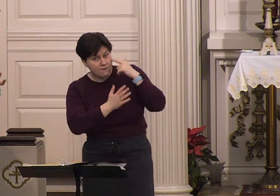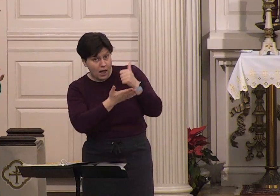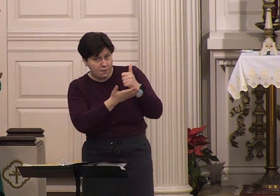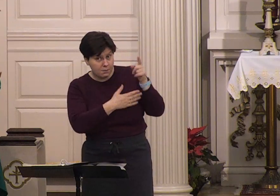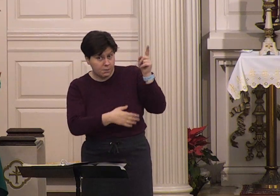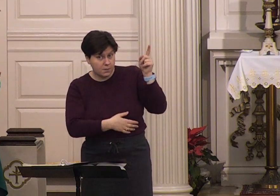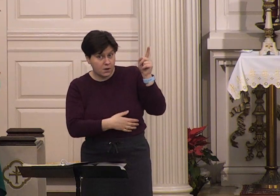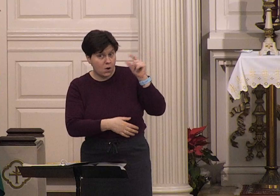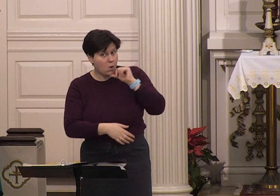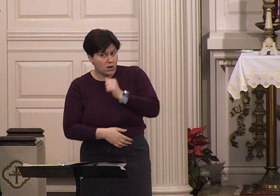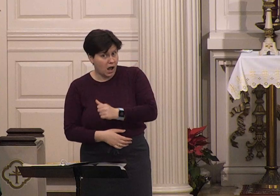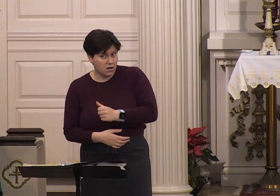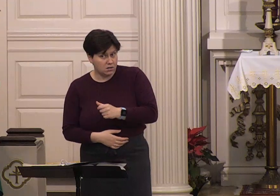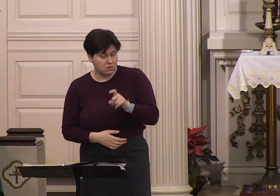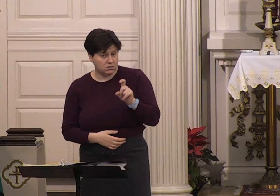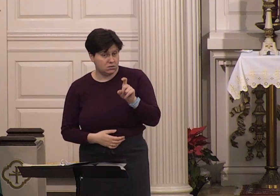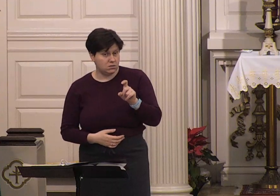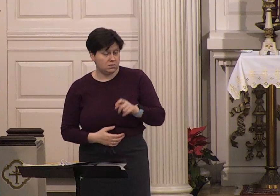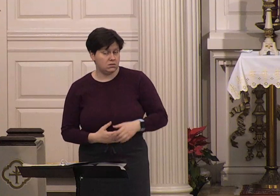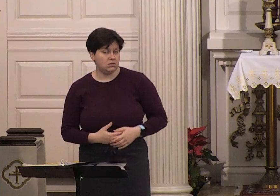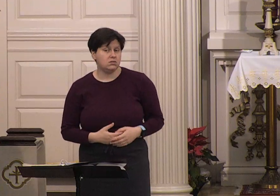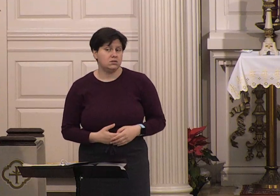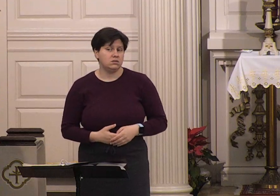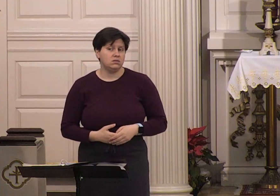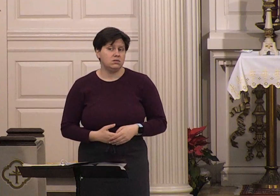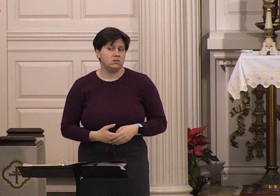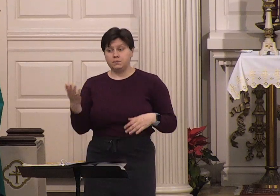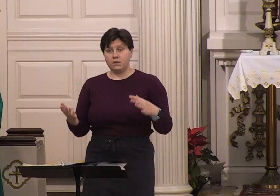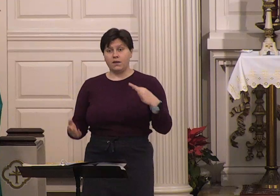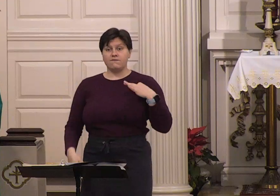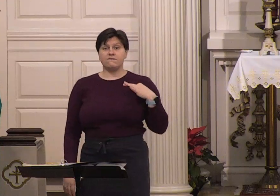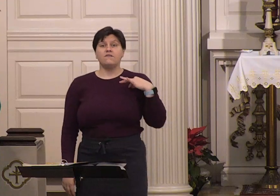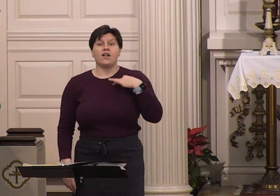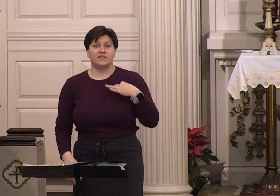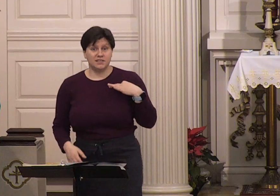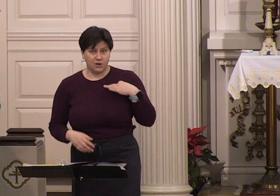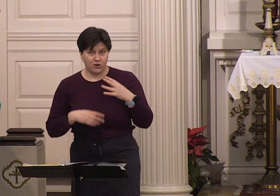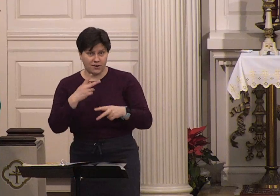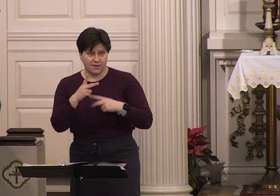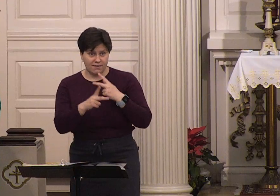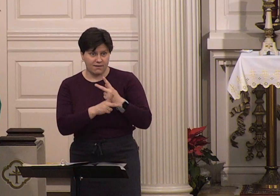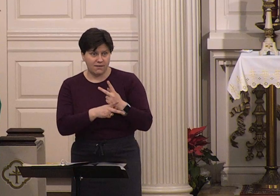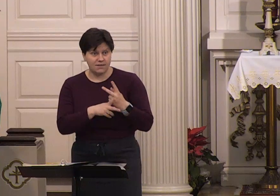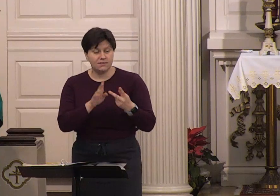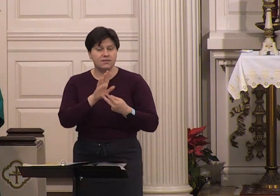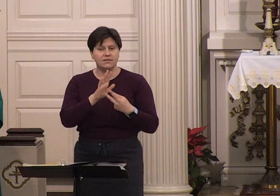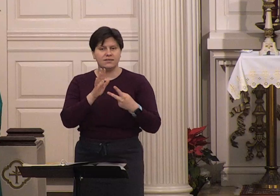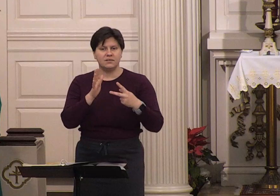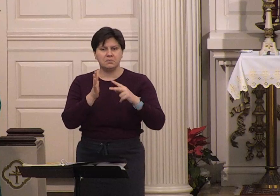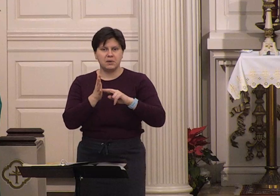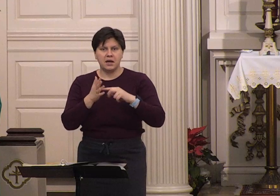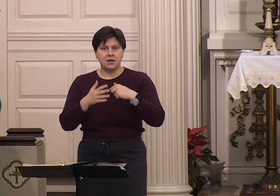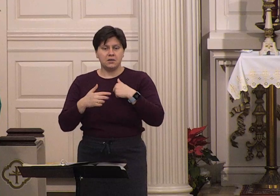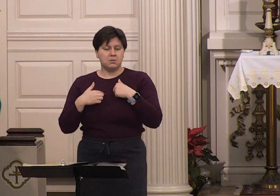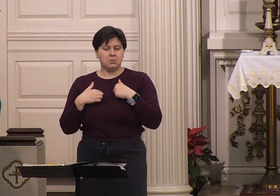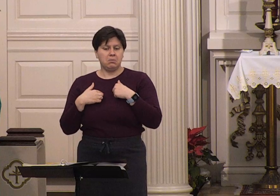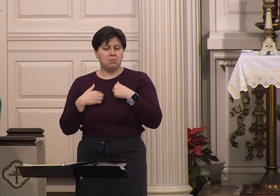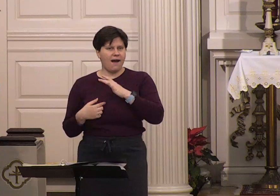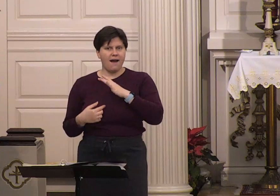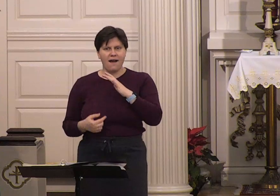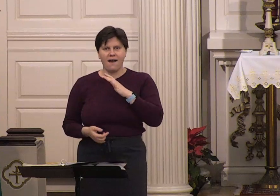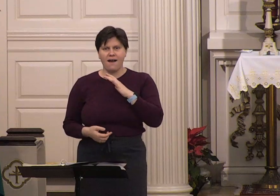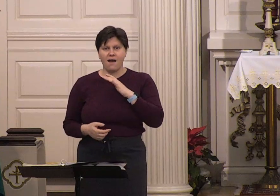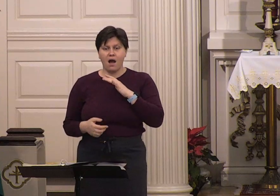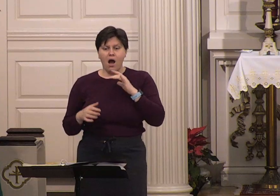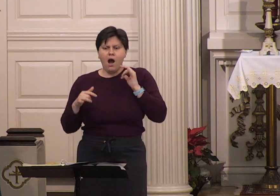or not? And then there's the voluntary form. I don't feel bad right now. But